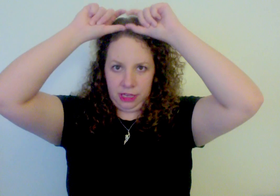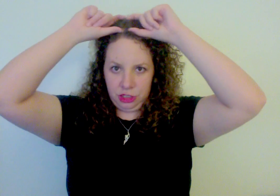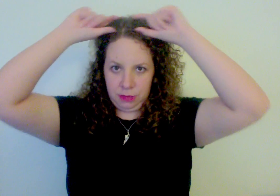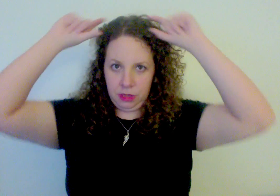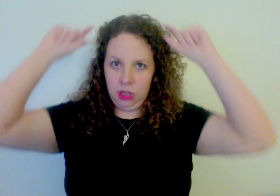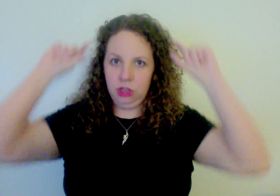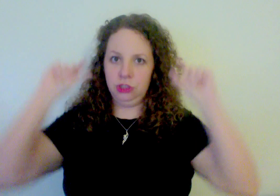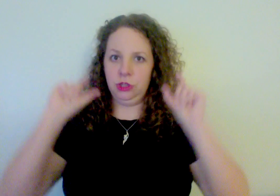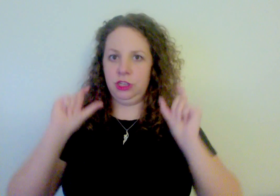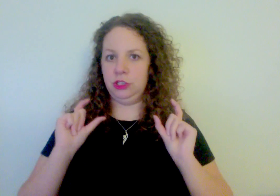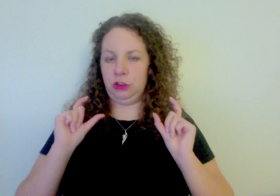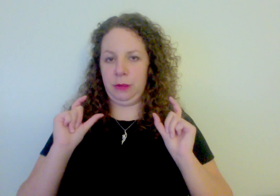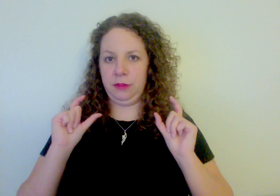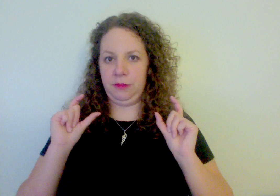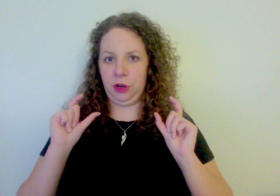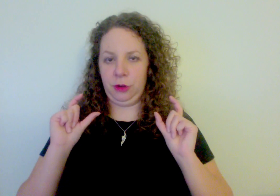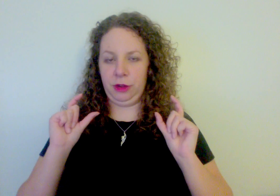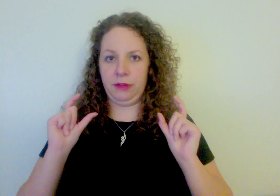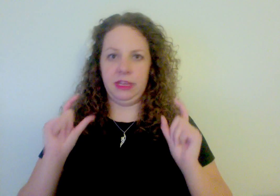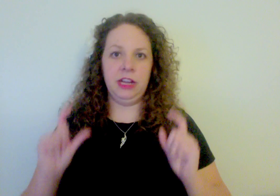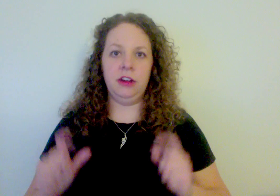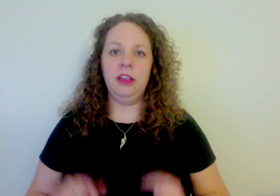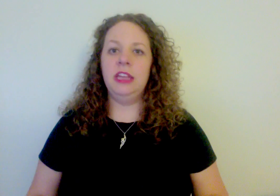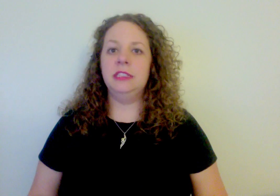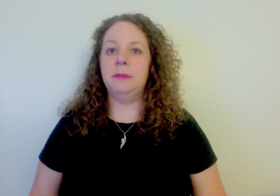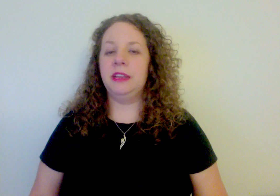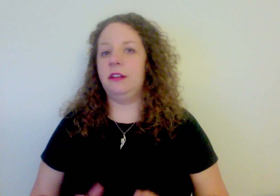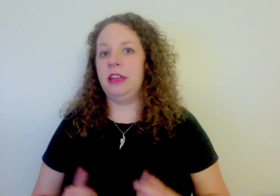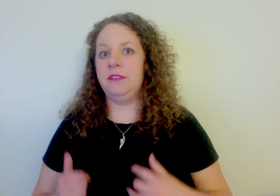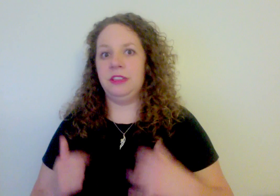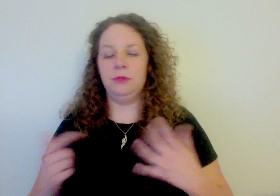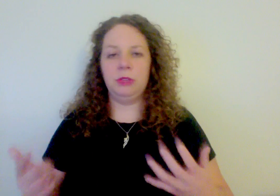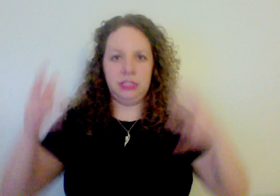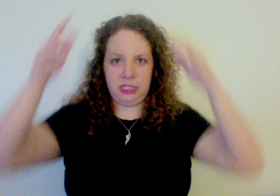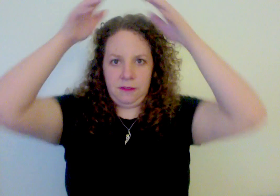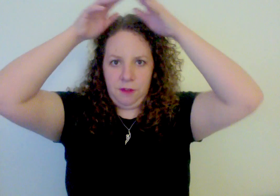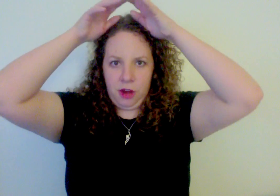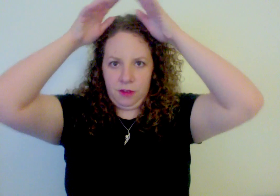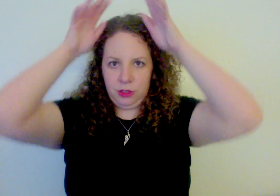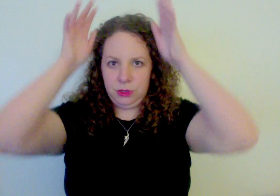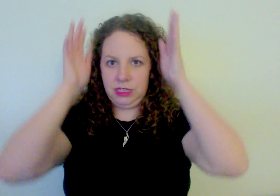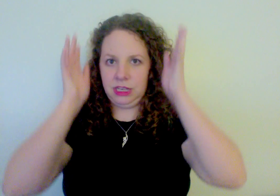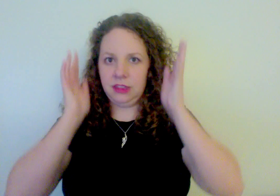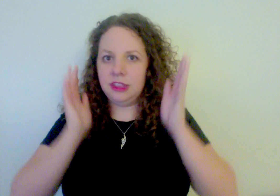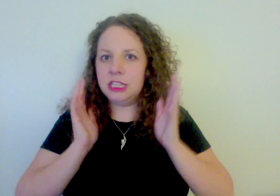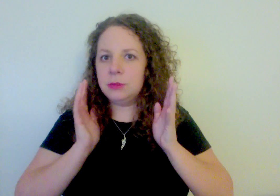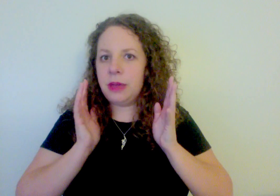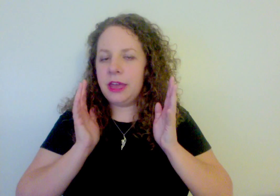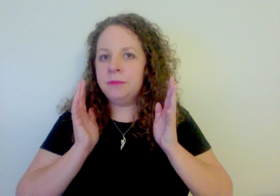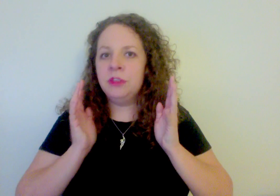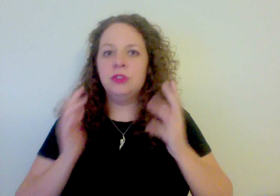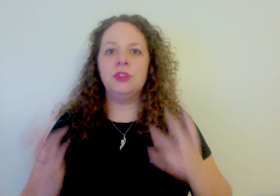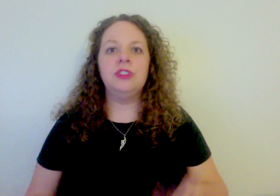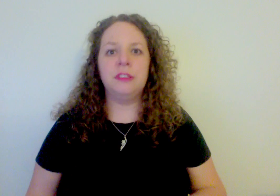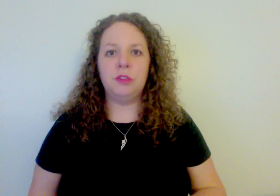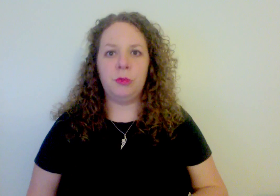shape. So you could describe the fur going around here. Depending if it really sticks out far, I've also seen it this way. So there's different ways